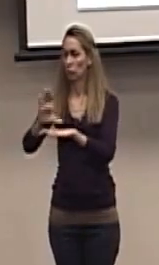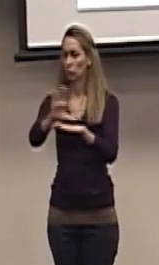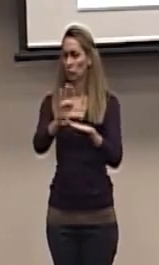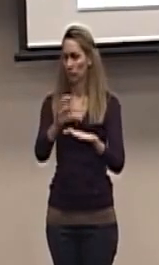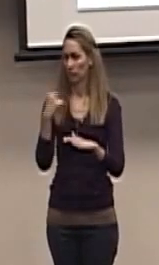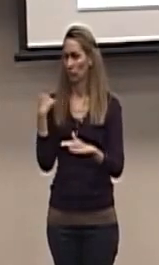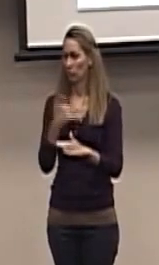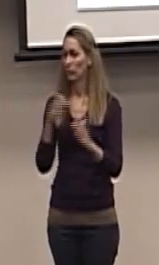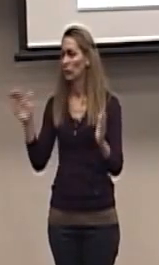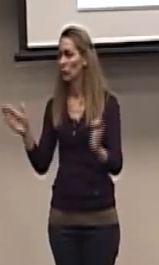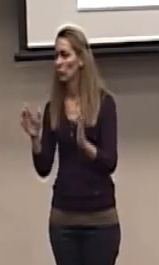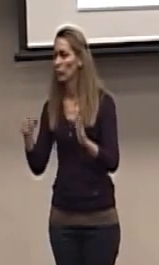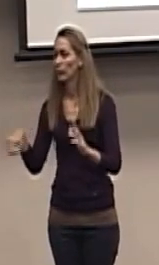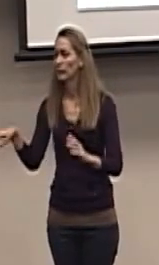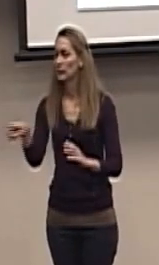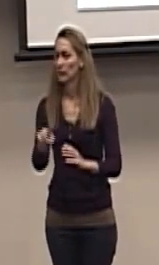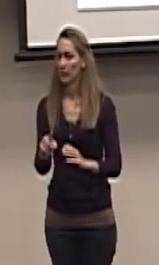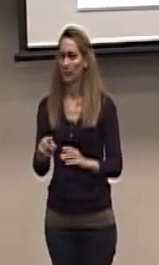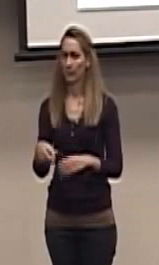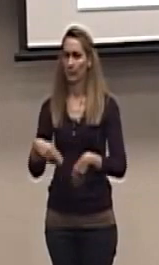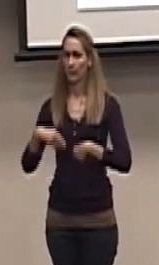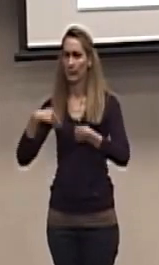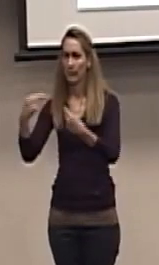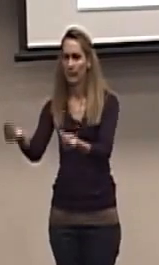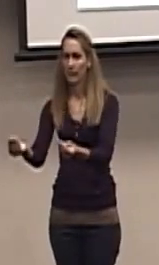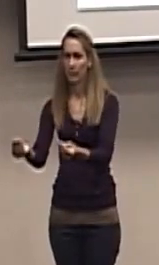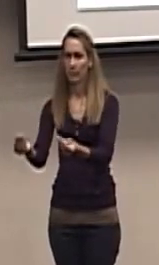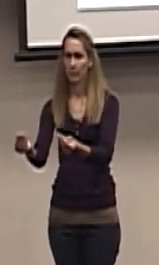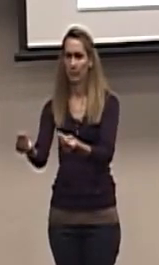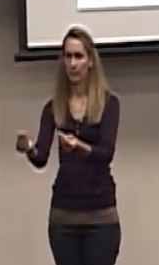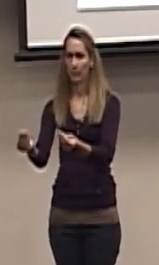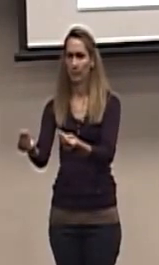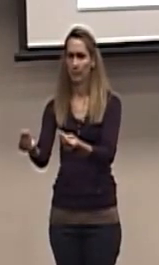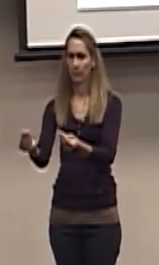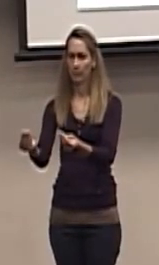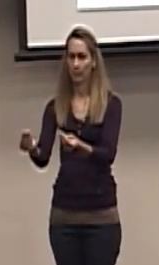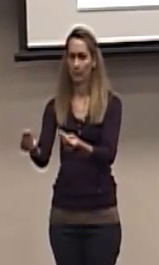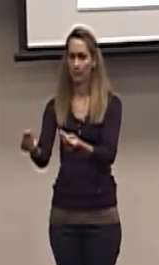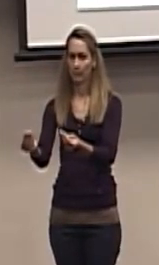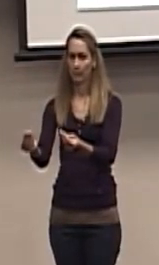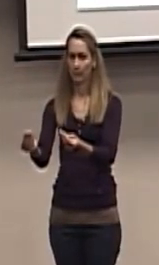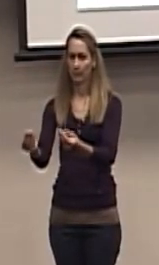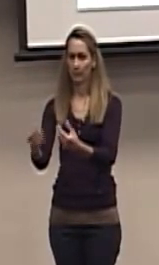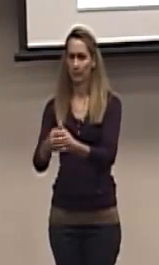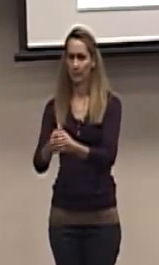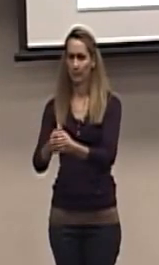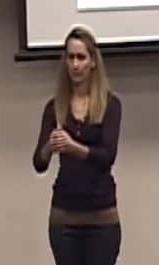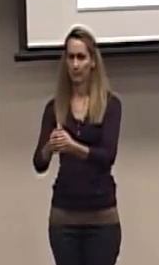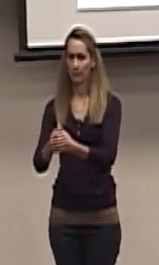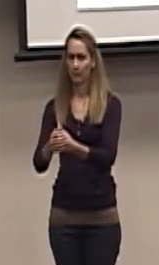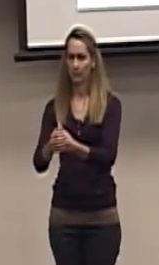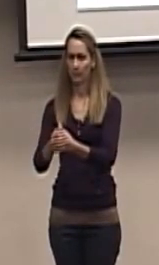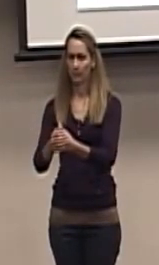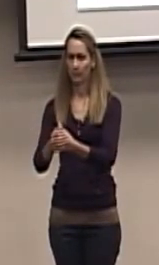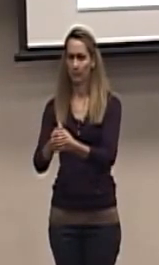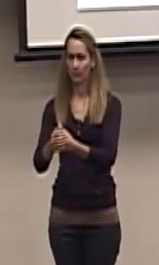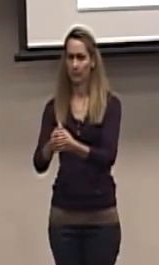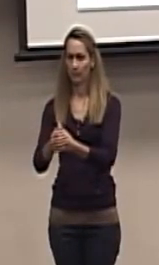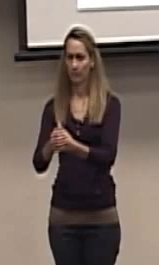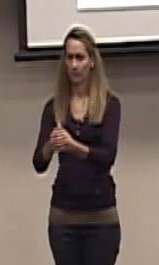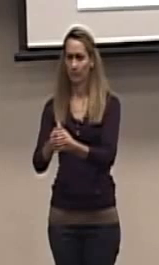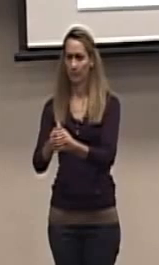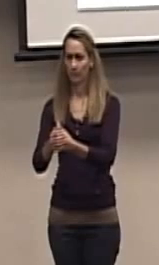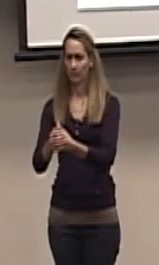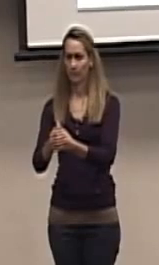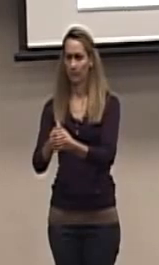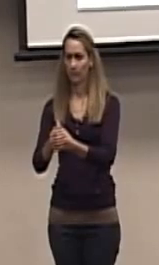doing, giving them advice as necessary. We also liaise with these alumni in